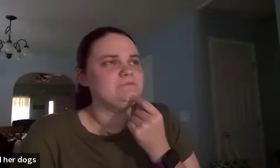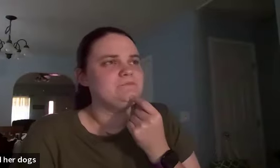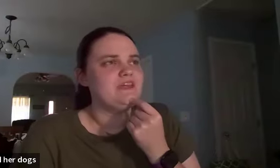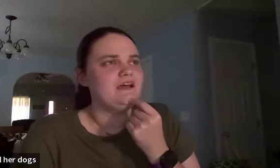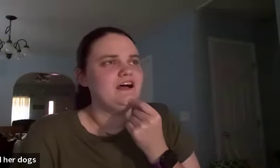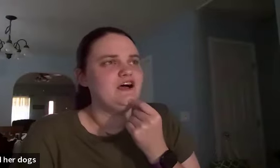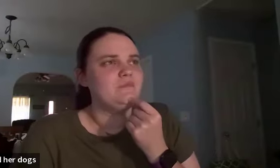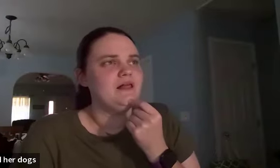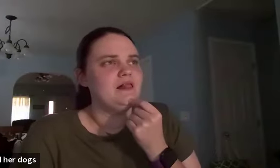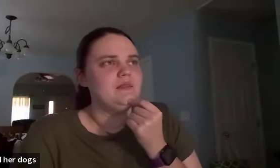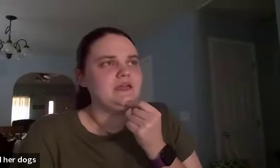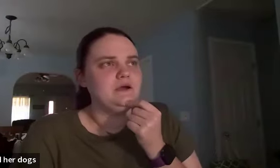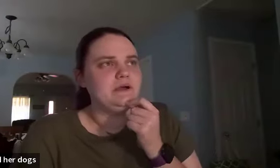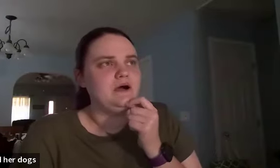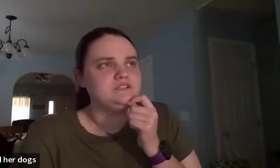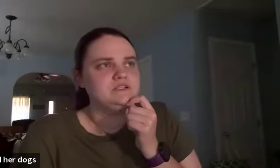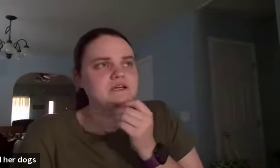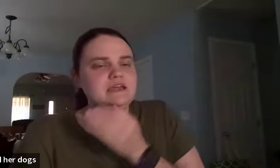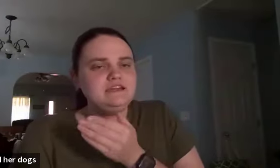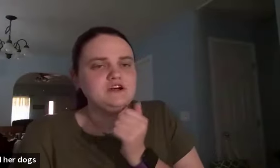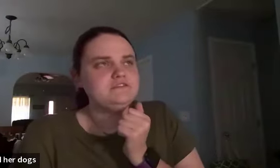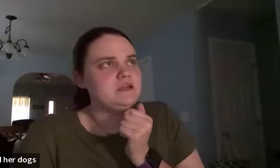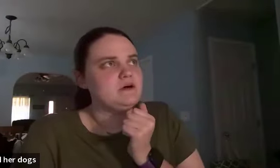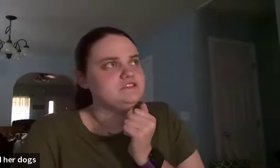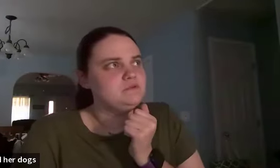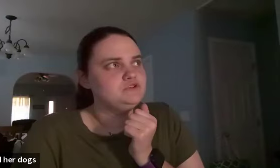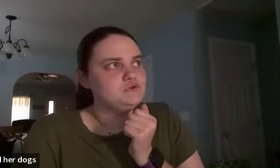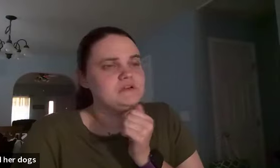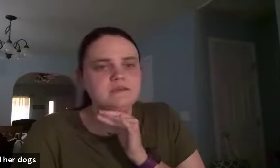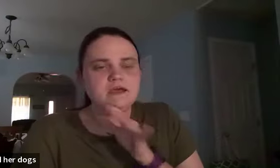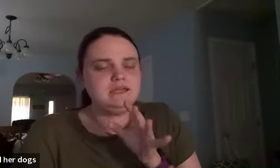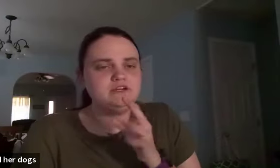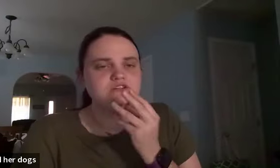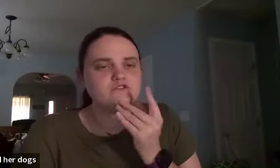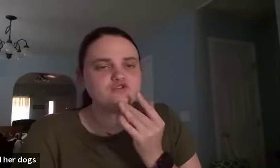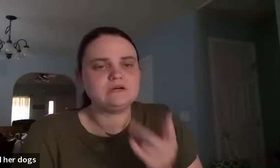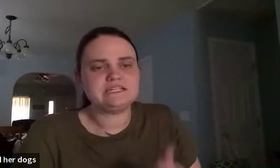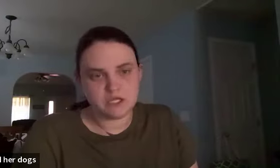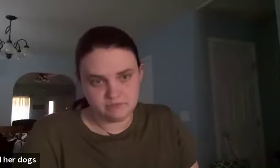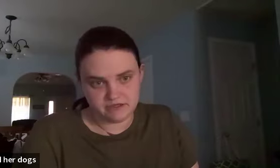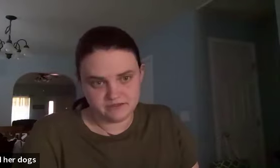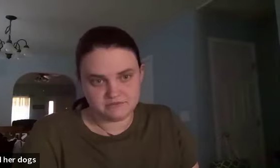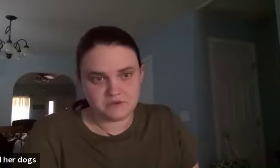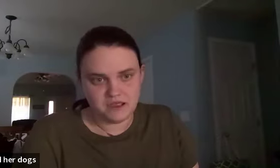one. Think about Gandalf, think about Dumbledore, think about anybody who's got those crazy long beards. Okay.